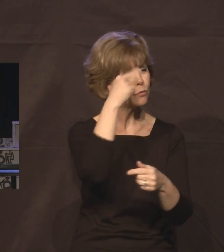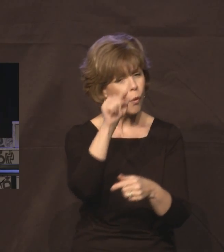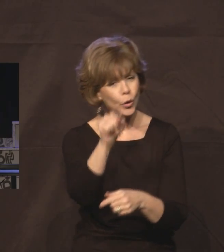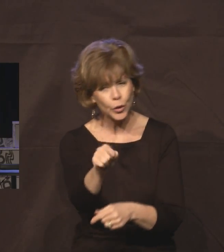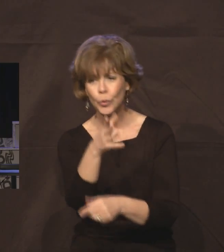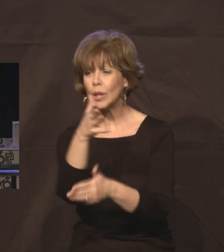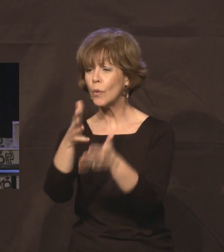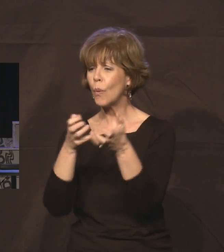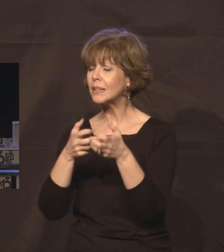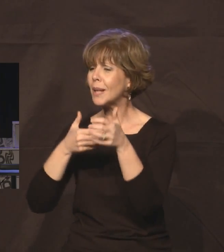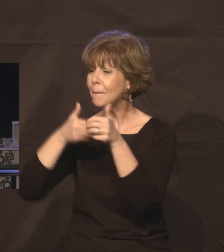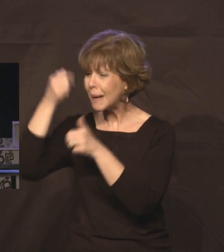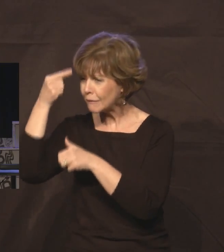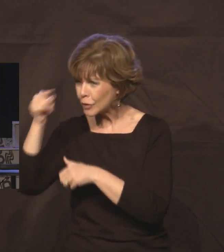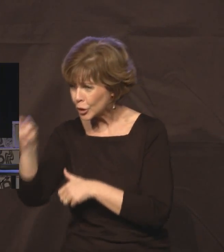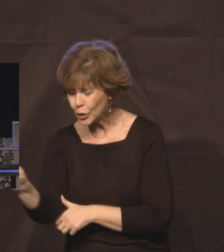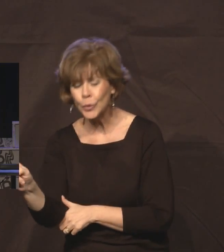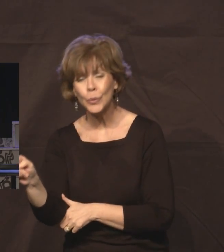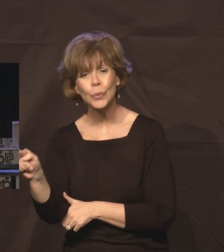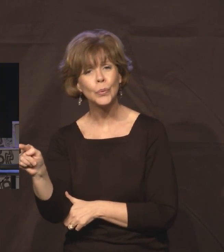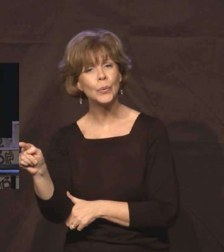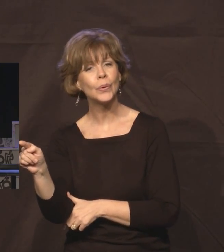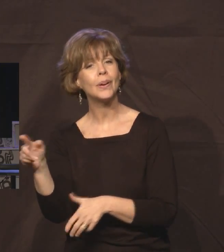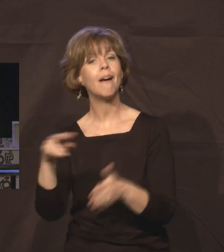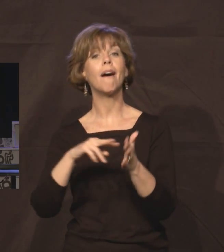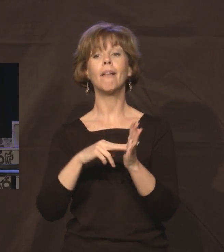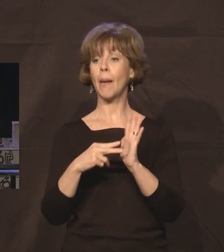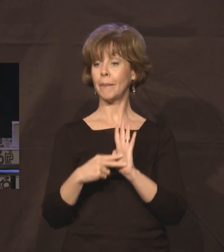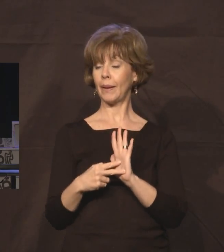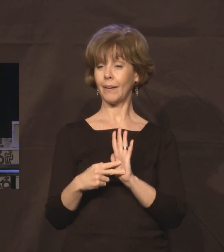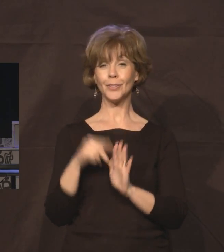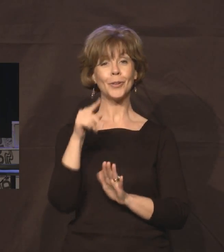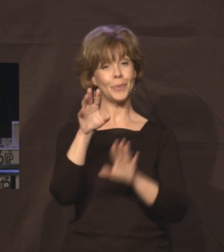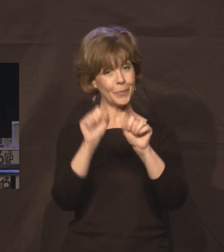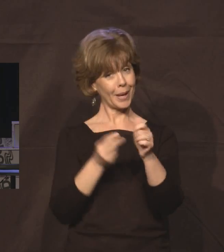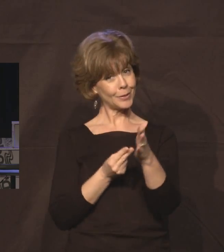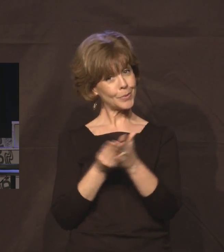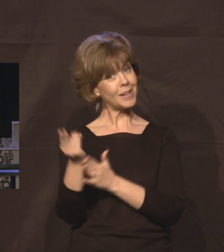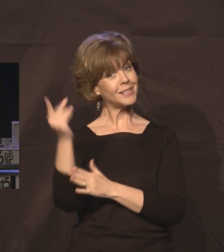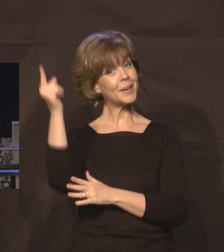wants the best for you, let me tell you something. That means you can trust him.